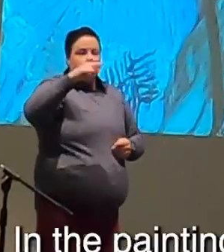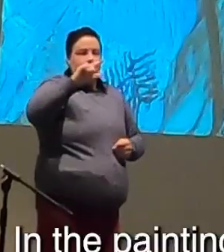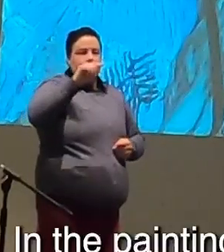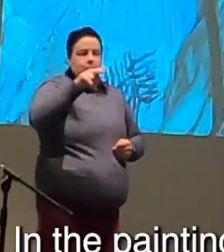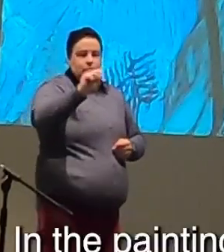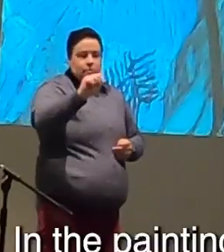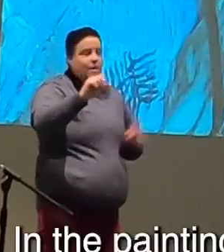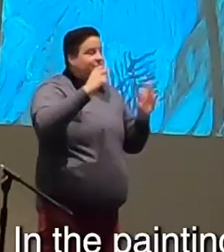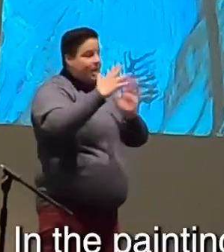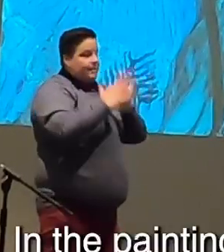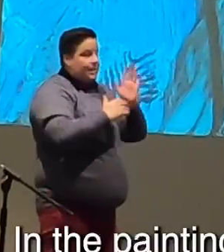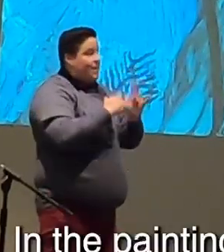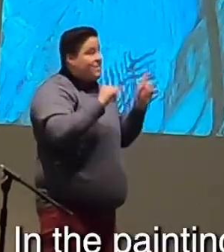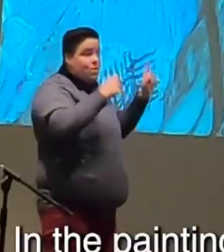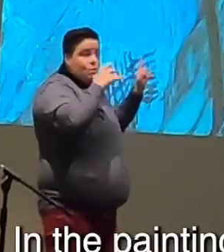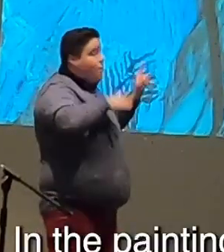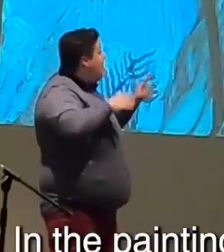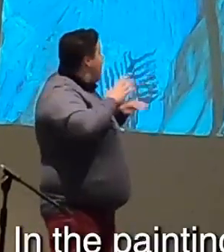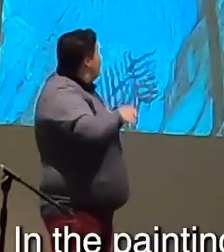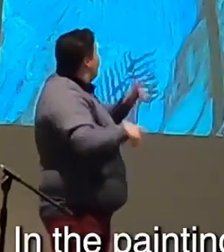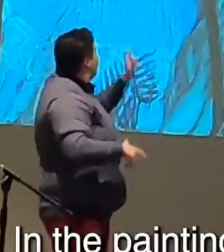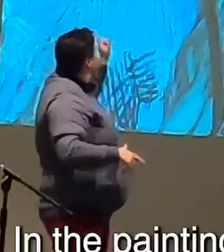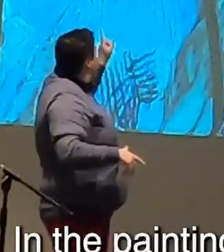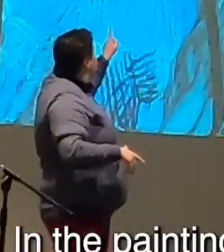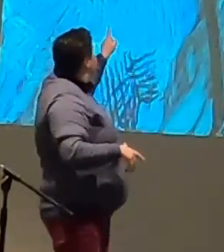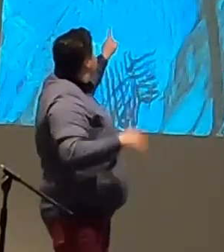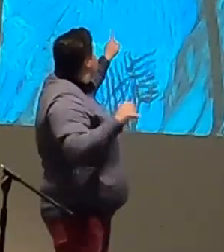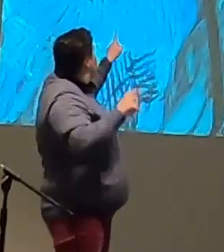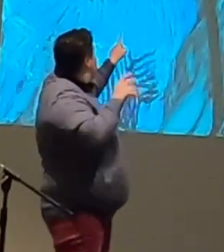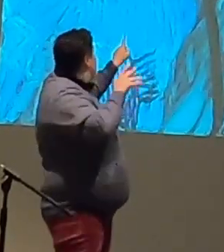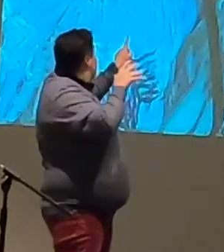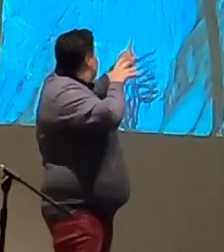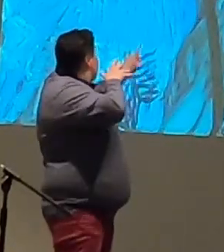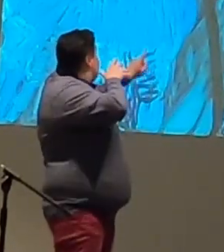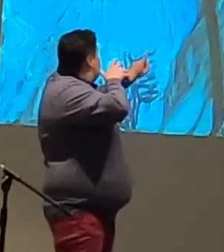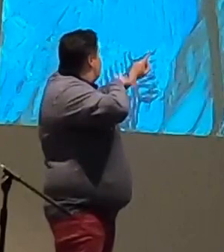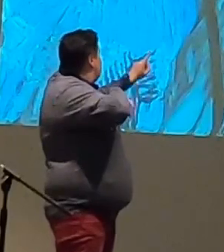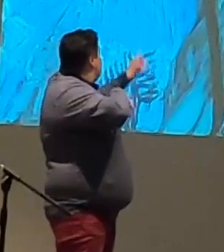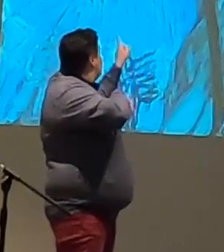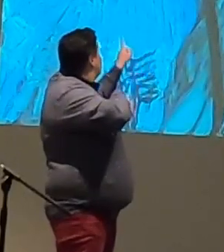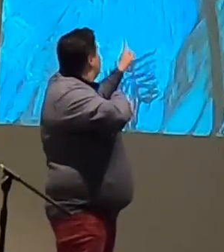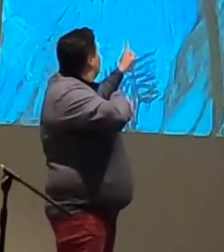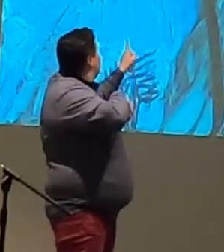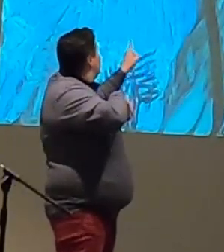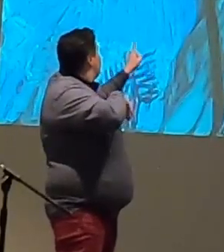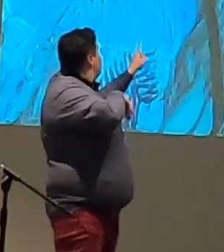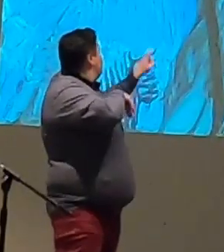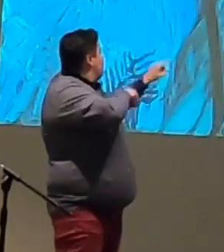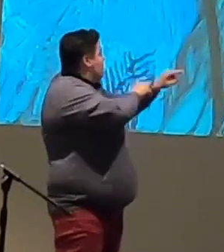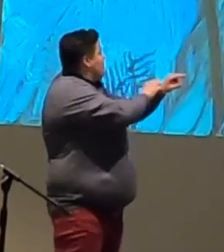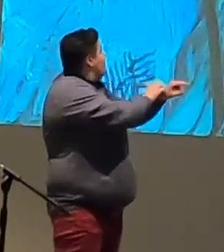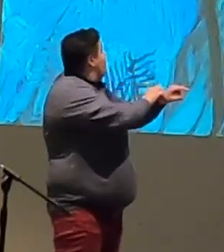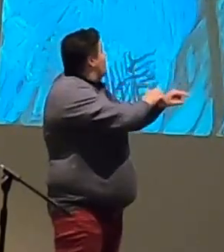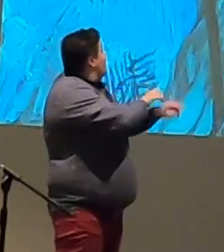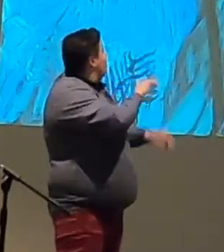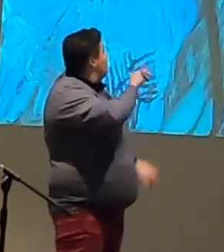the painting, the woman on the left there, that is Jean Moquin,